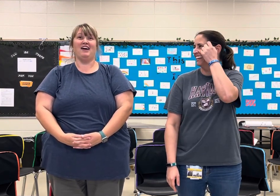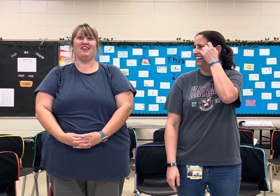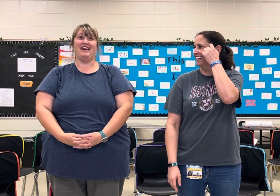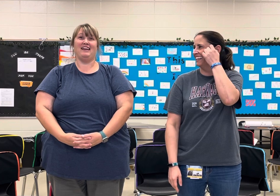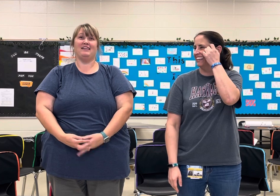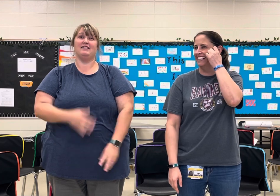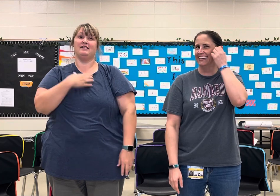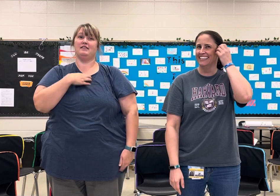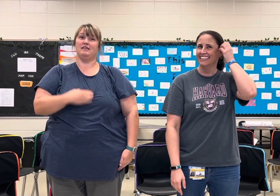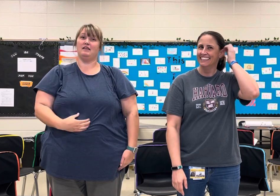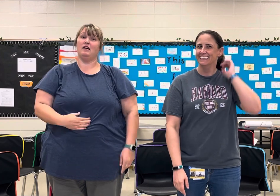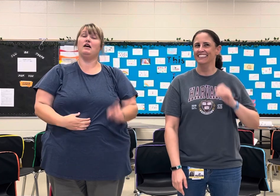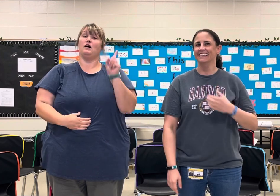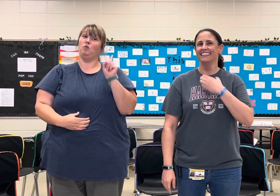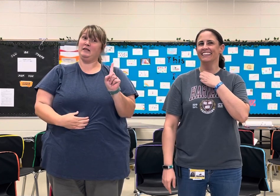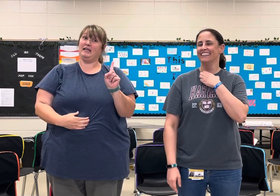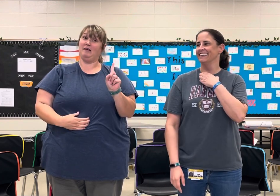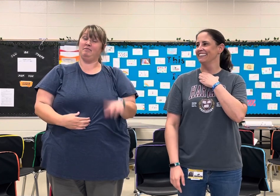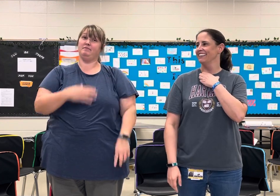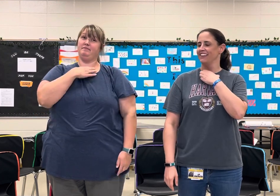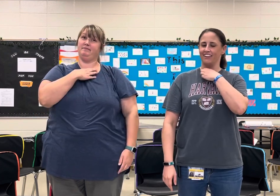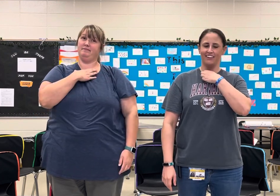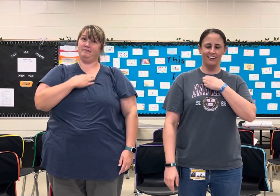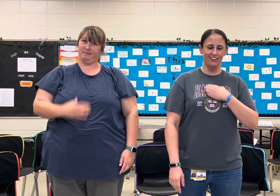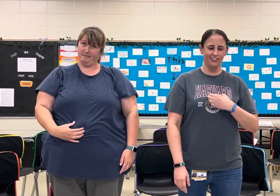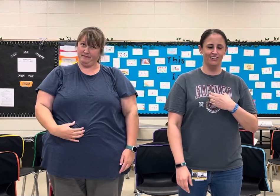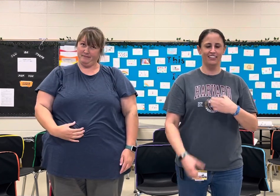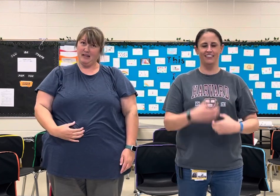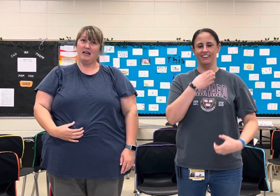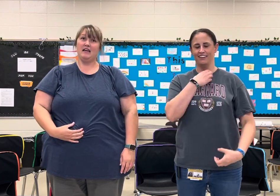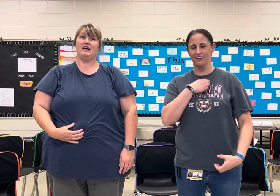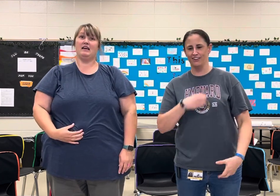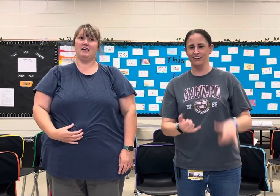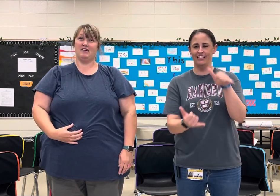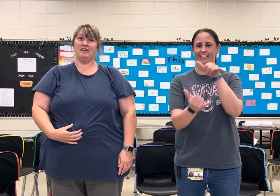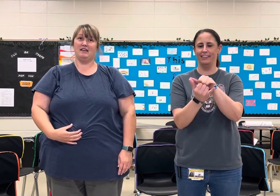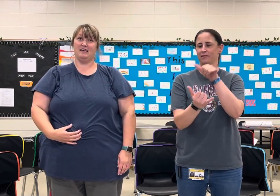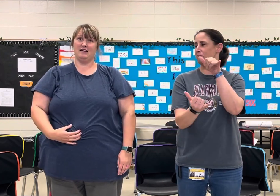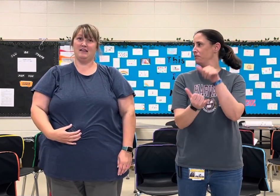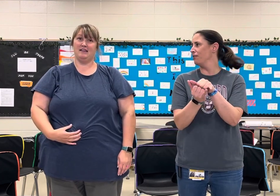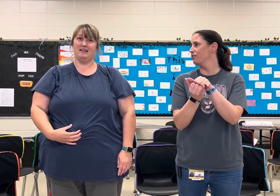Hungry. One time. Hungry. Hungry hippo.